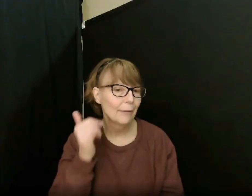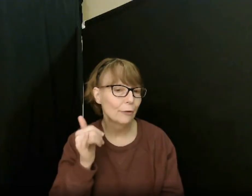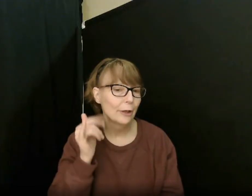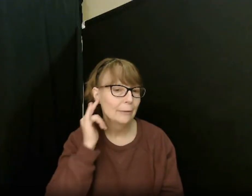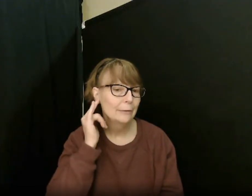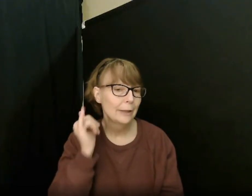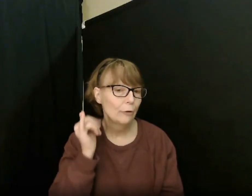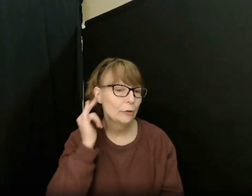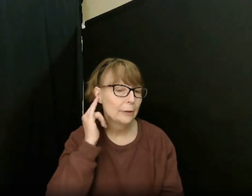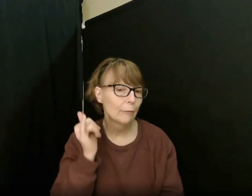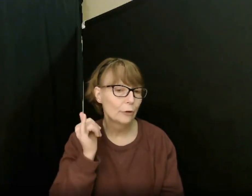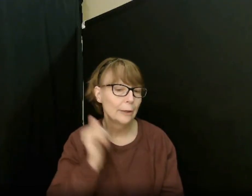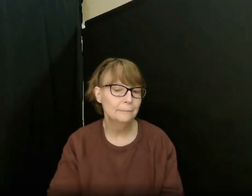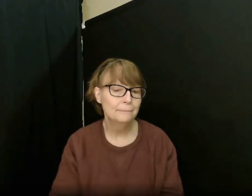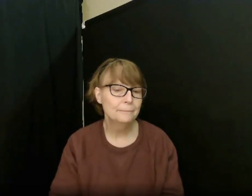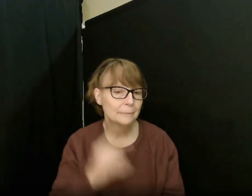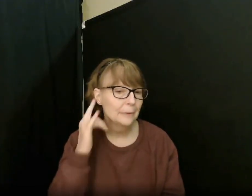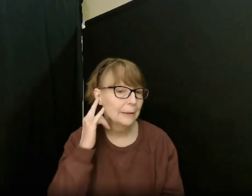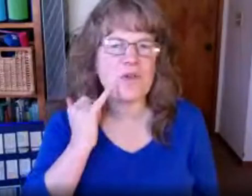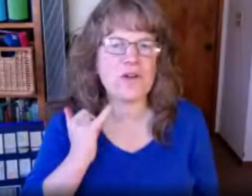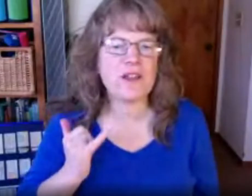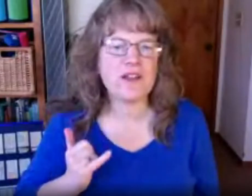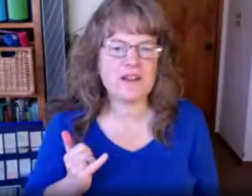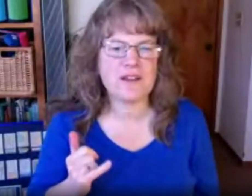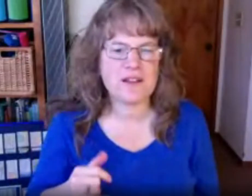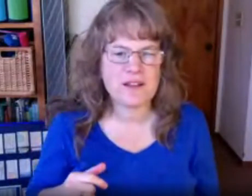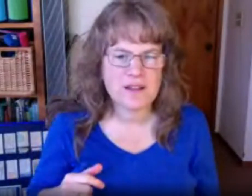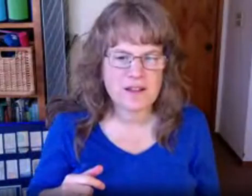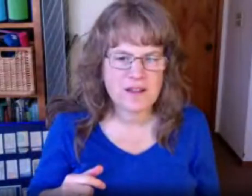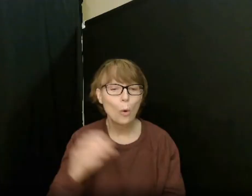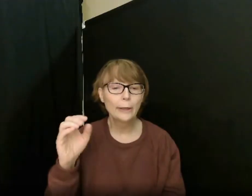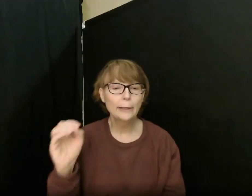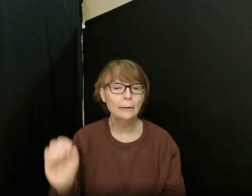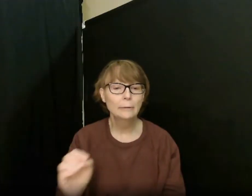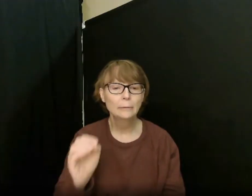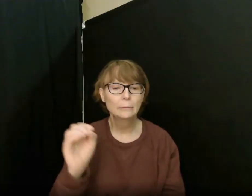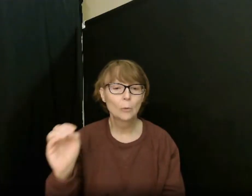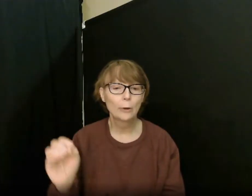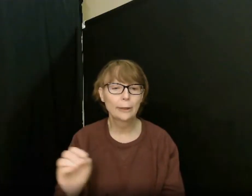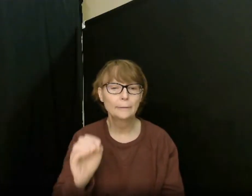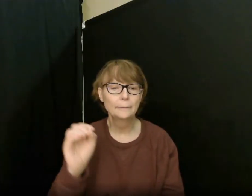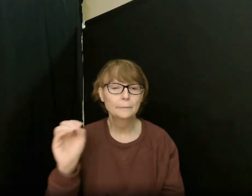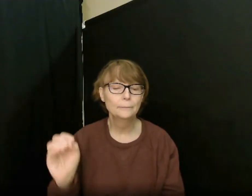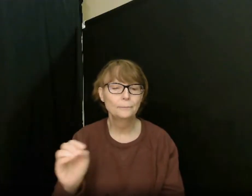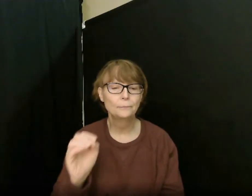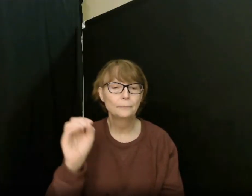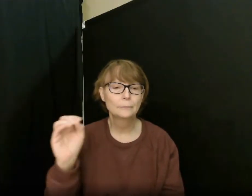California. California. And what is Oregon? Oregon. Just a